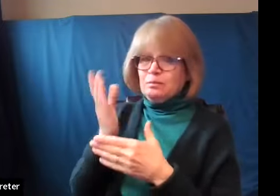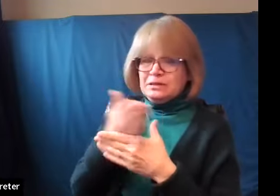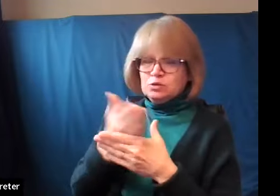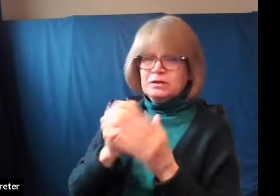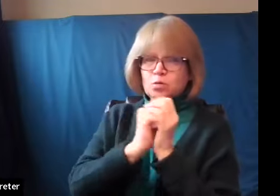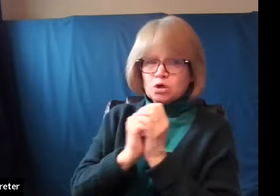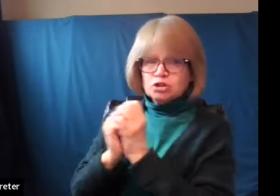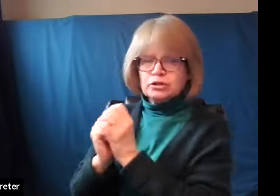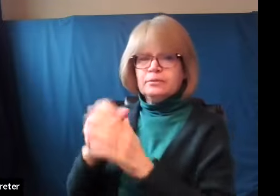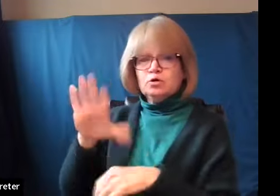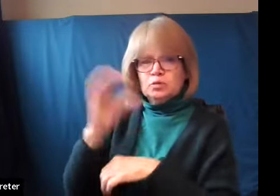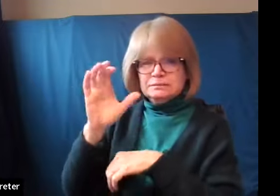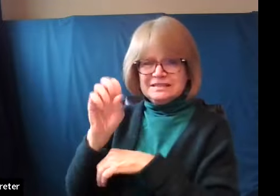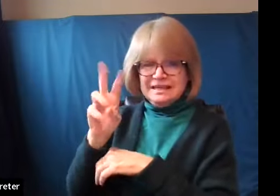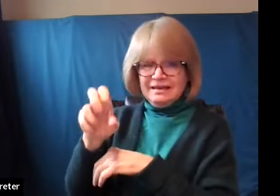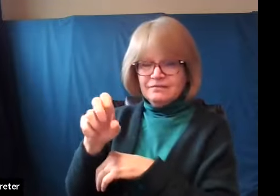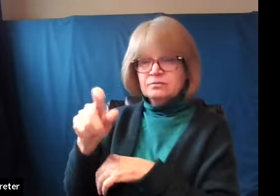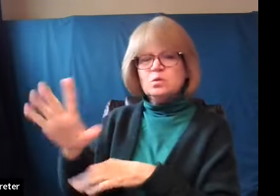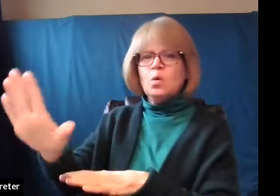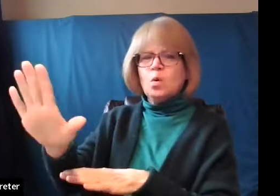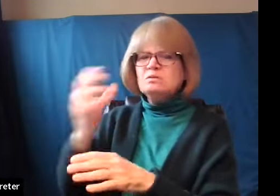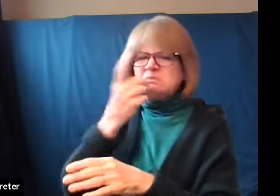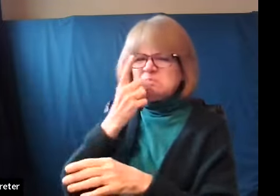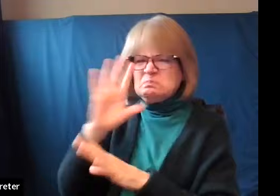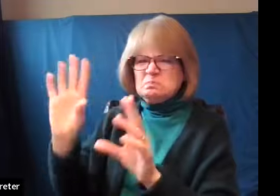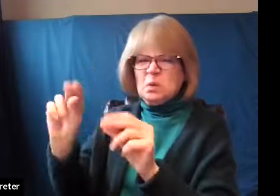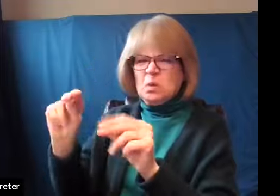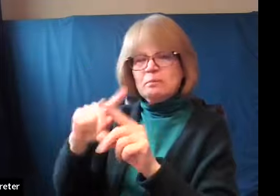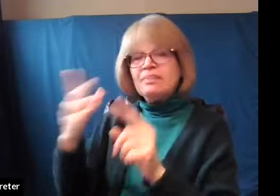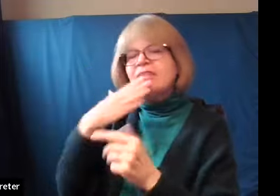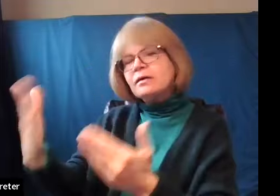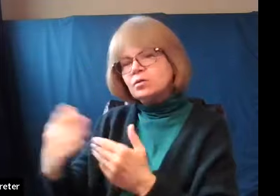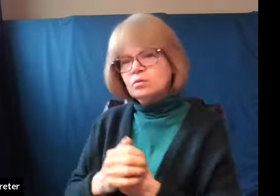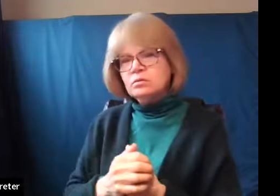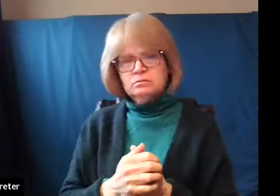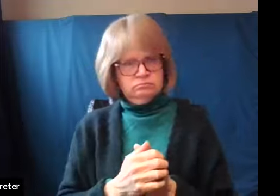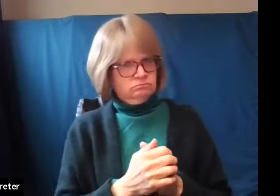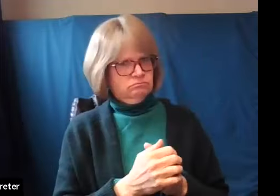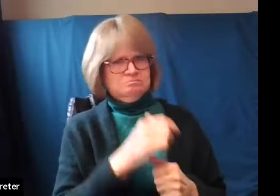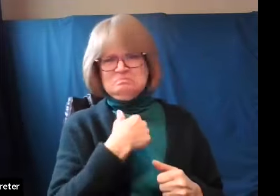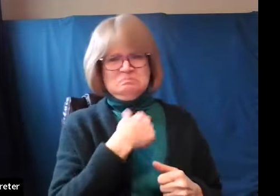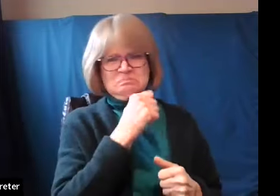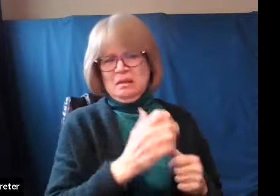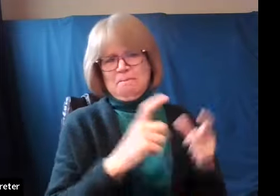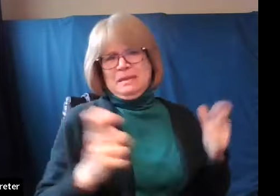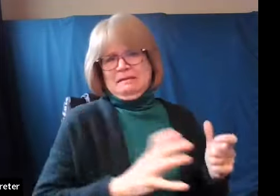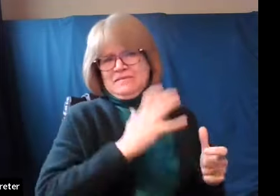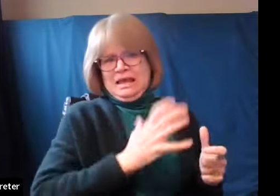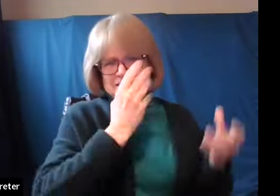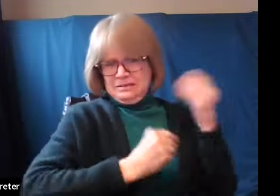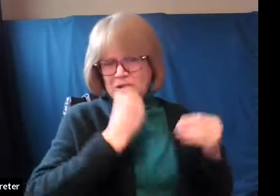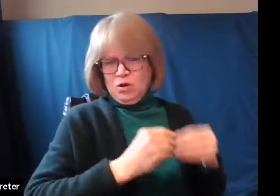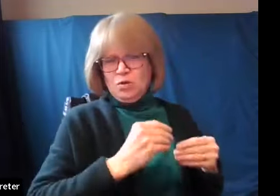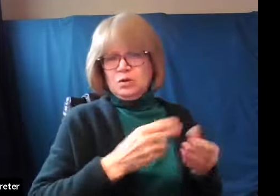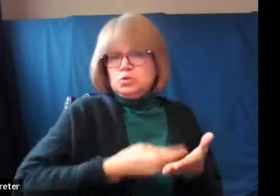so I'll take a rain check on your supper invitation, but thank you just the same." "I'm not having a big fancy meal, Reverend,